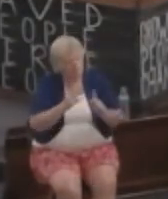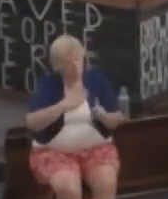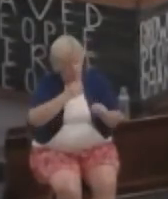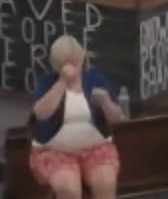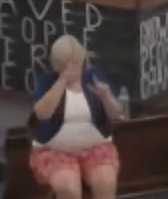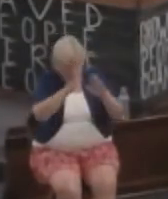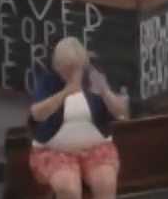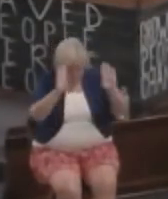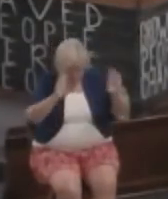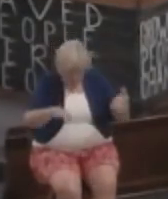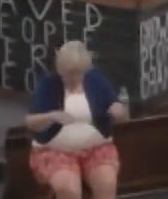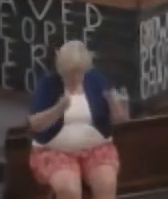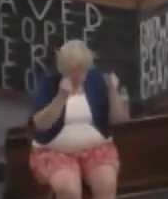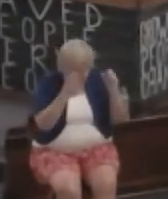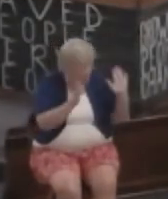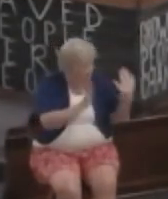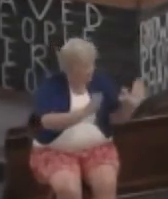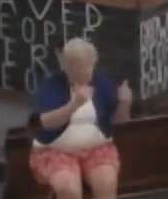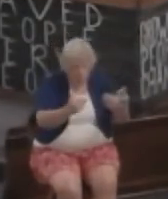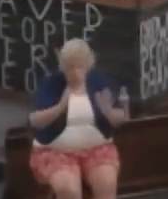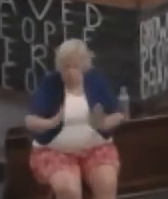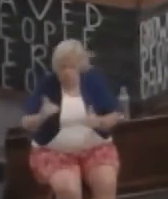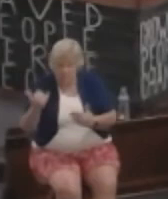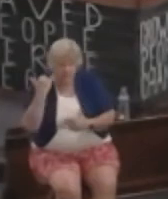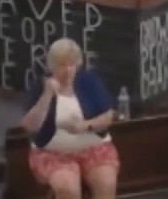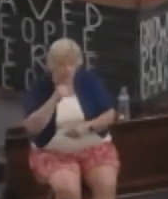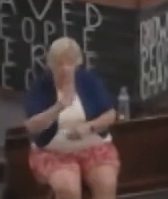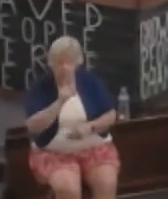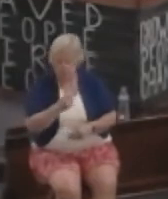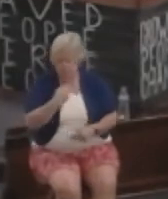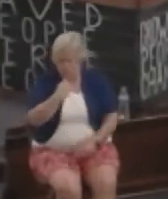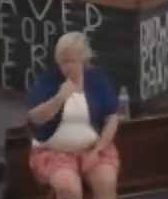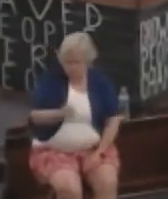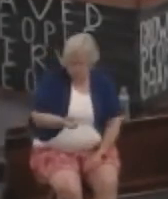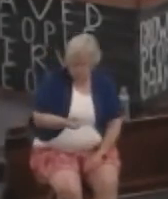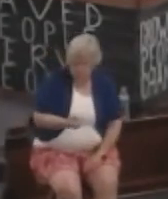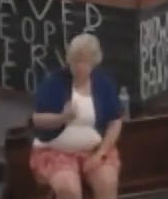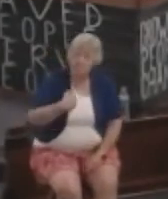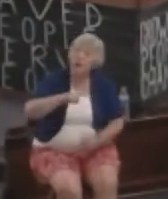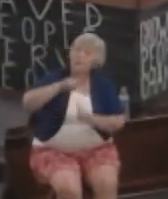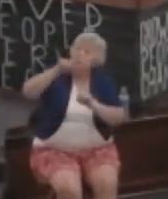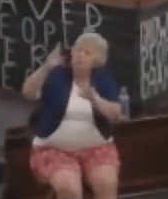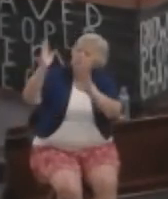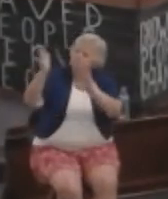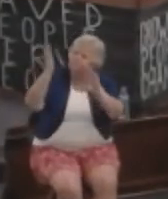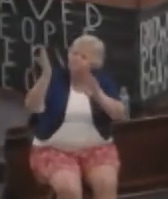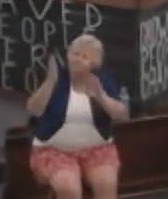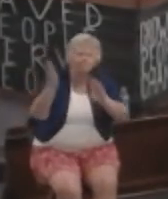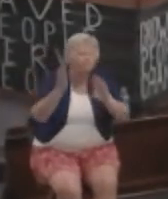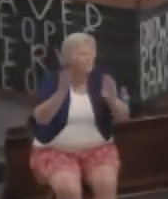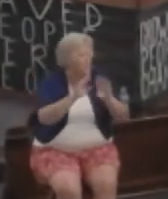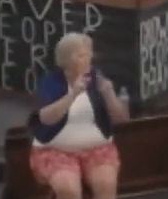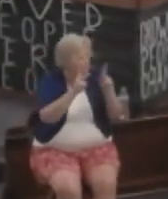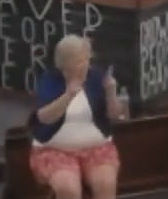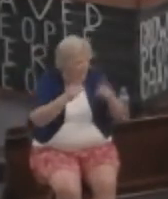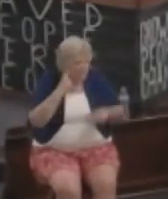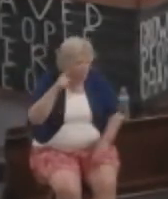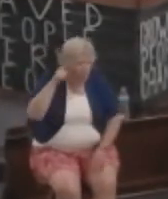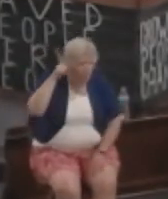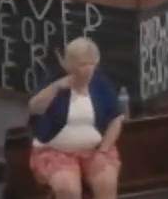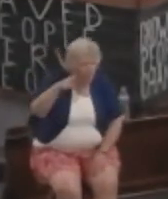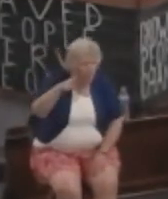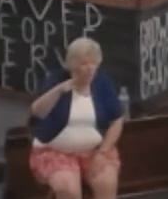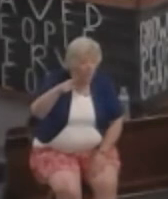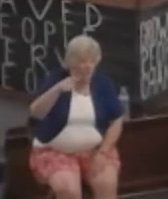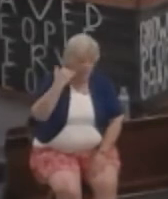Father's house has many rooms. If it were not so, would I have told you that I am going there to prepare a place for you? And if I go and prepare a